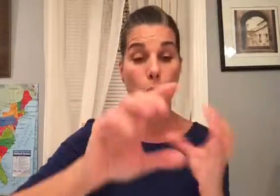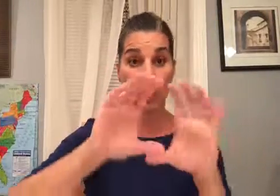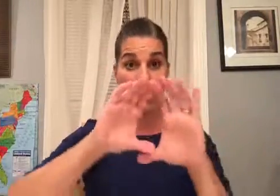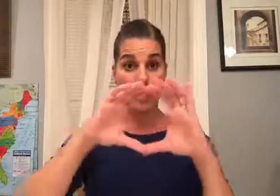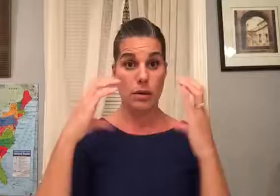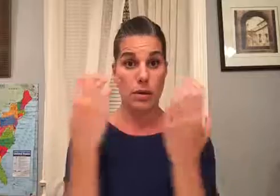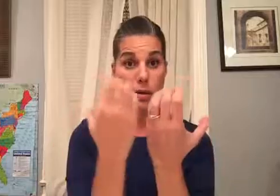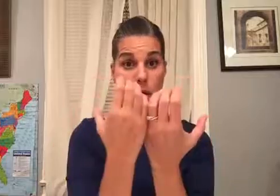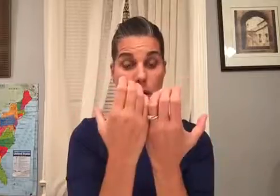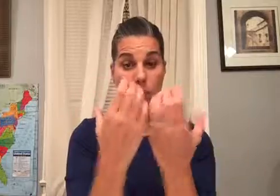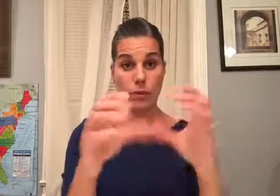globe,